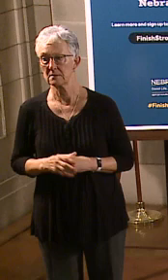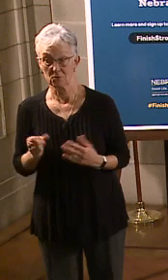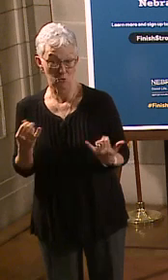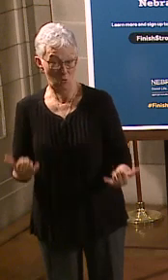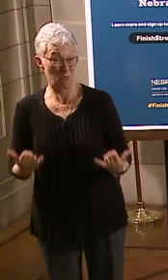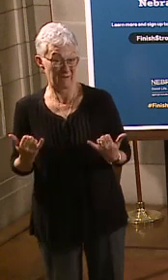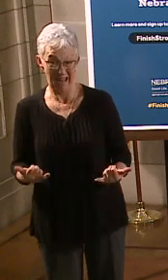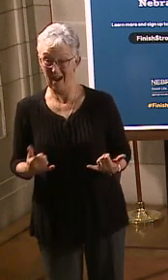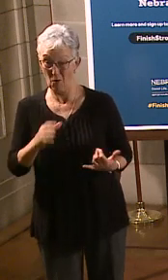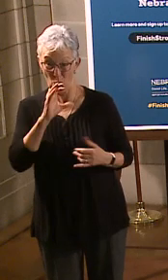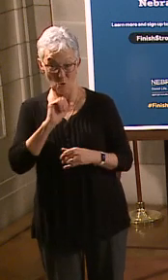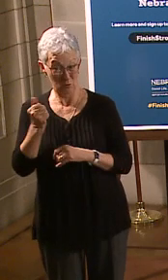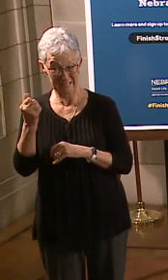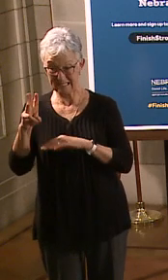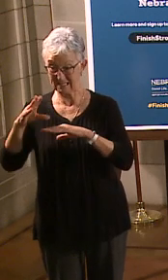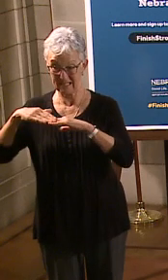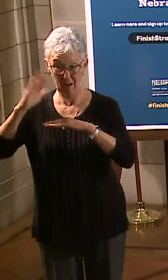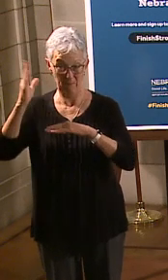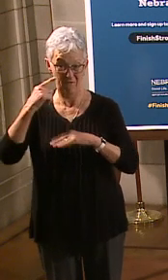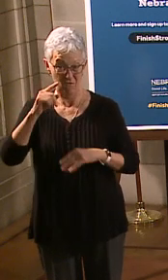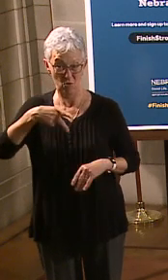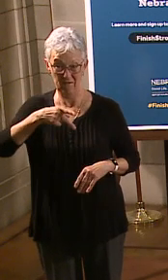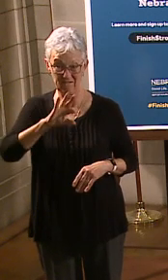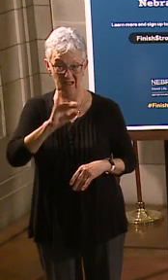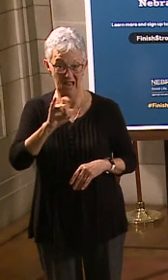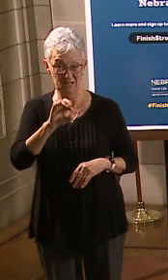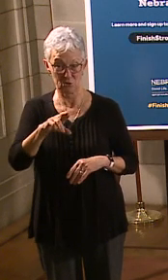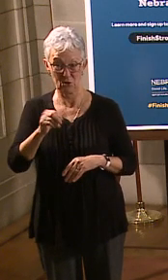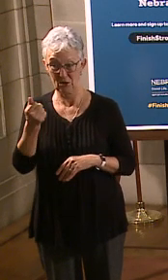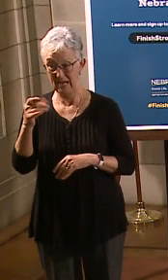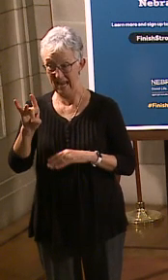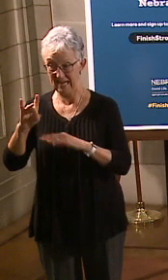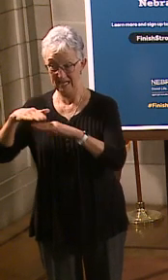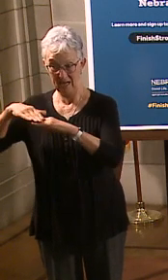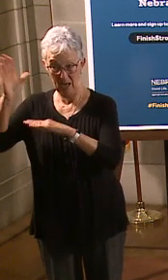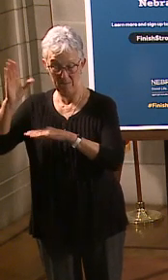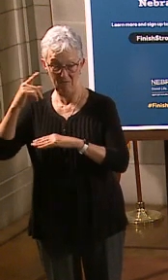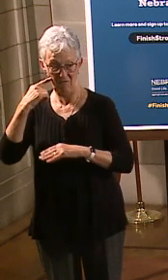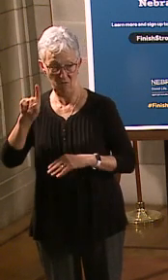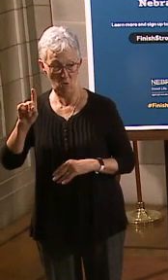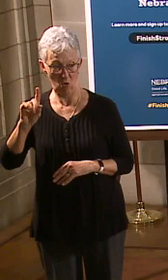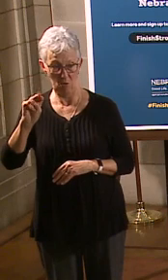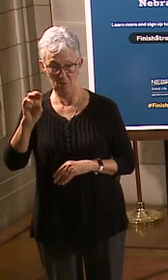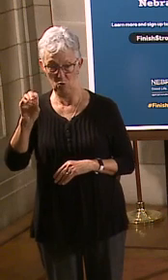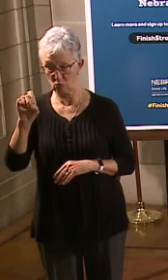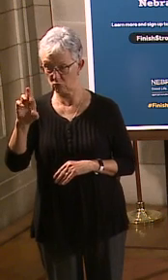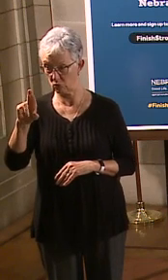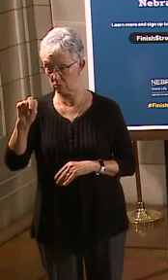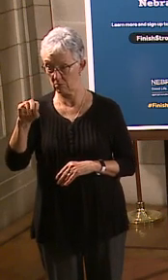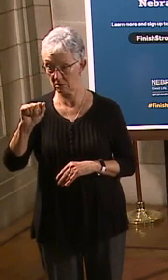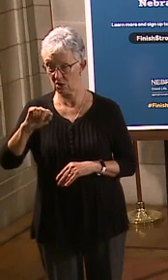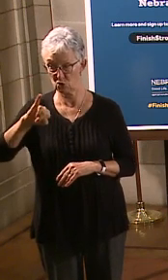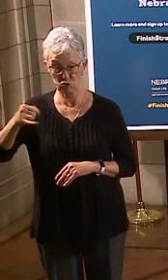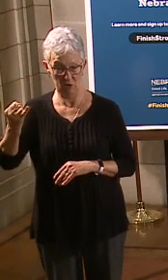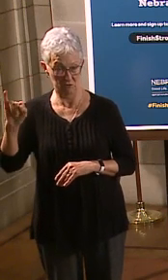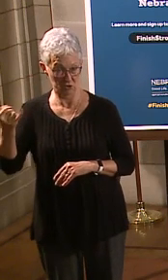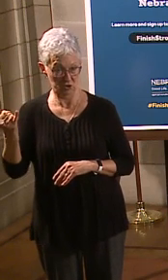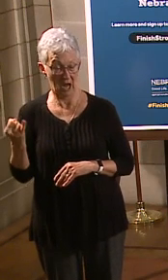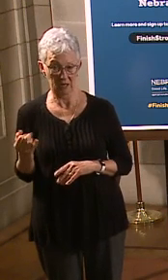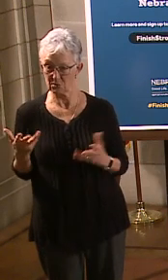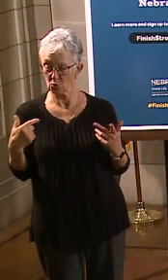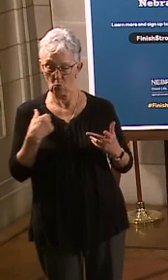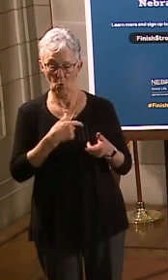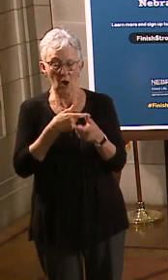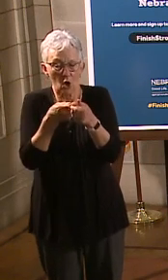if you're 16 years of older for the Pfizer, 18 years of age for Moderna and Johnson & Johnson. And really, we're just urging everyone to get